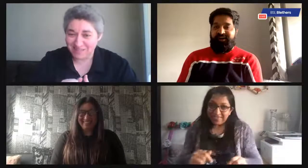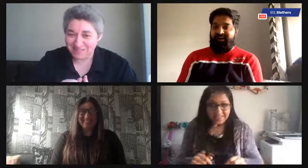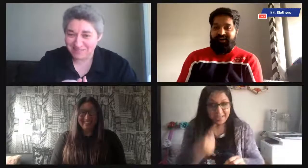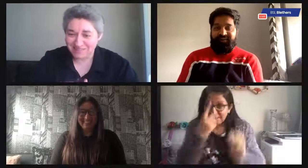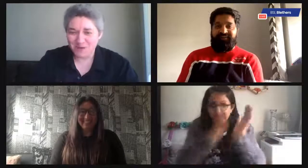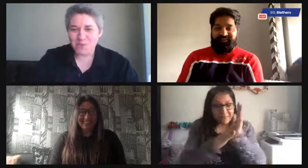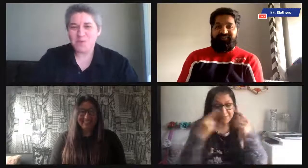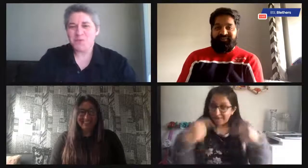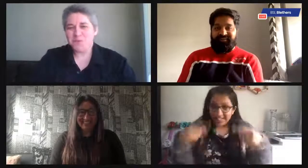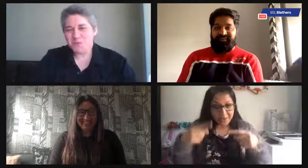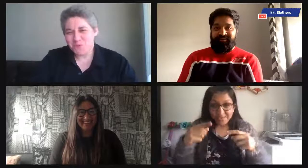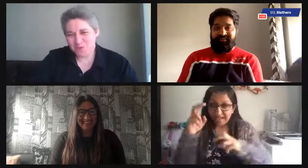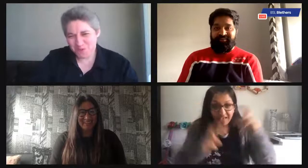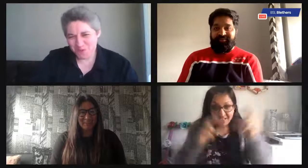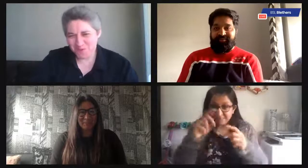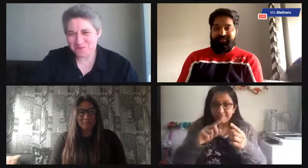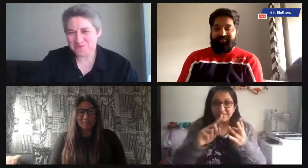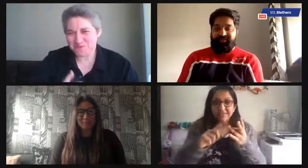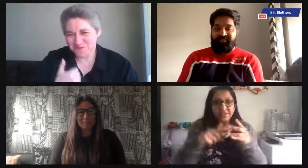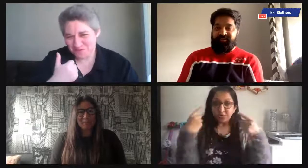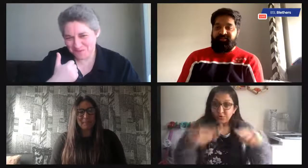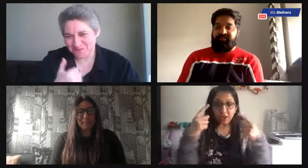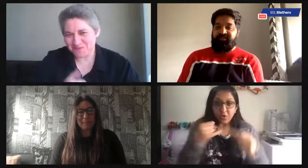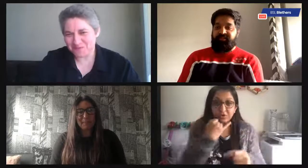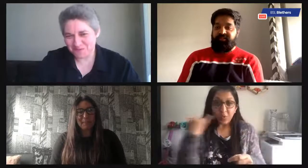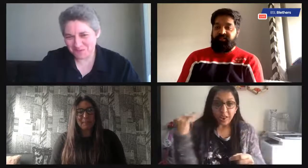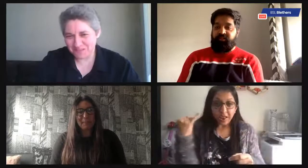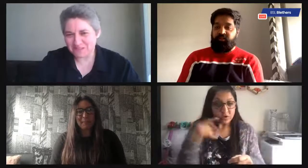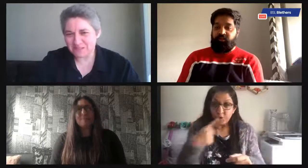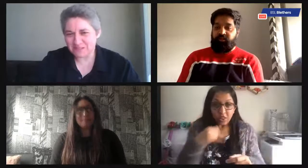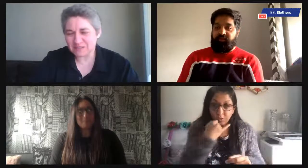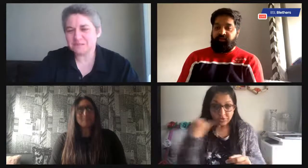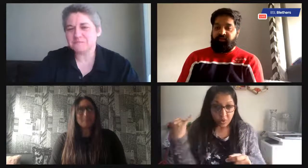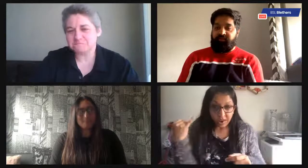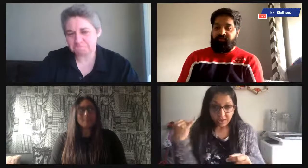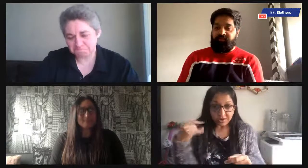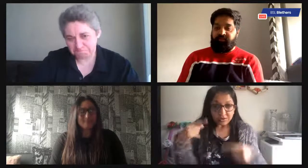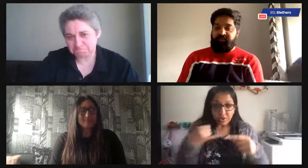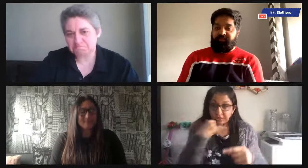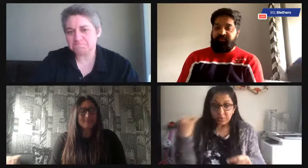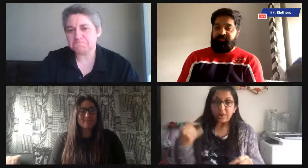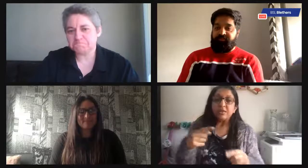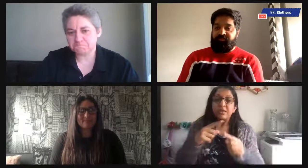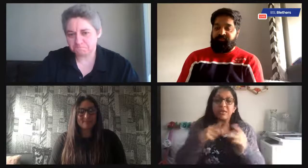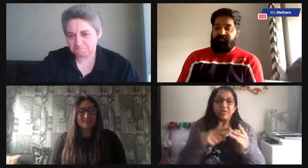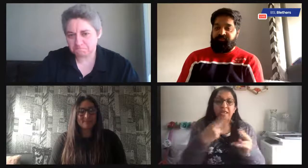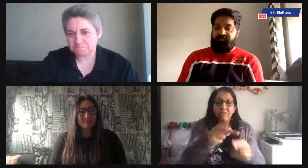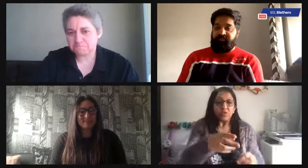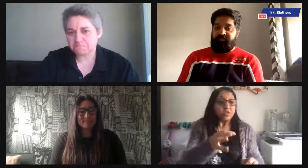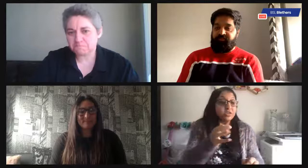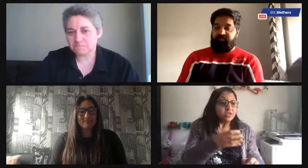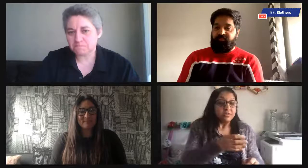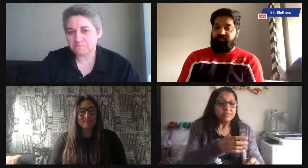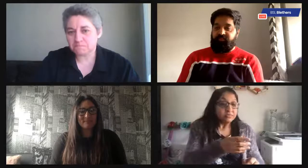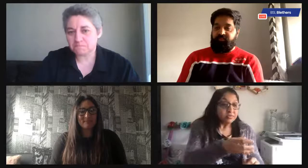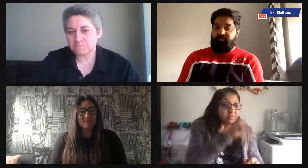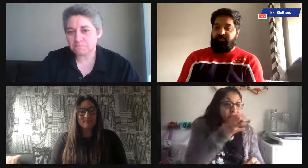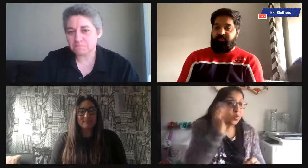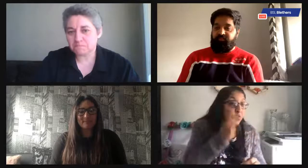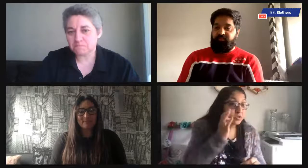before. Yes, Savro, we're allowed to argue with each other before, but not allowed to argue, not allowed to swear as